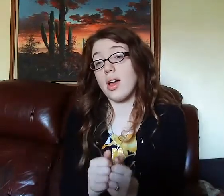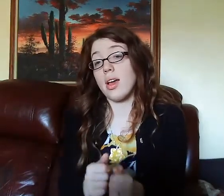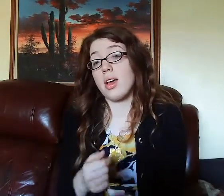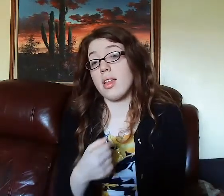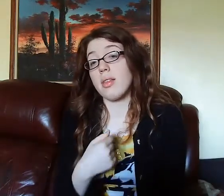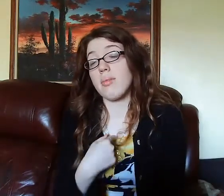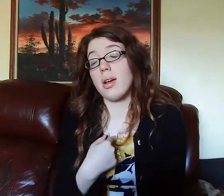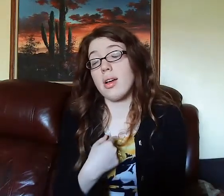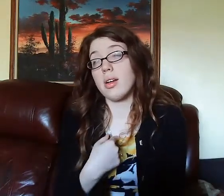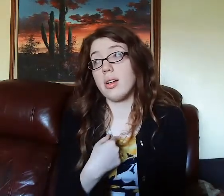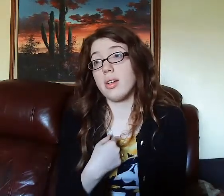me